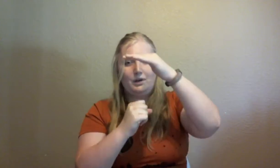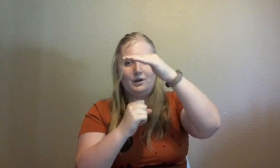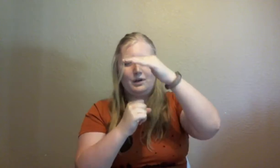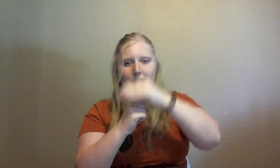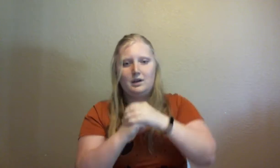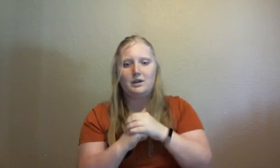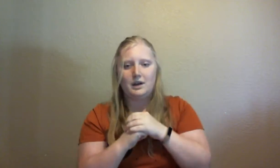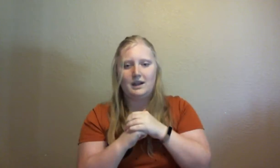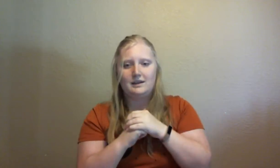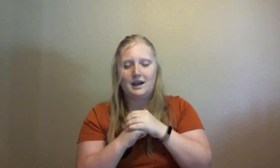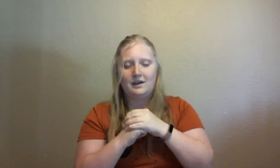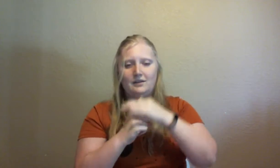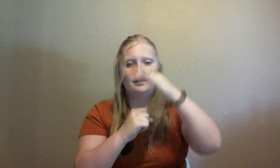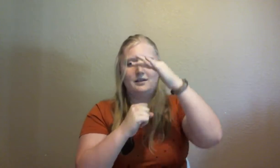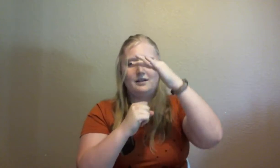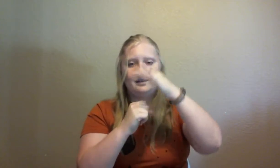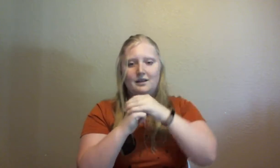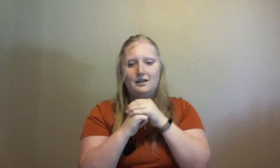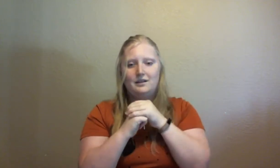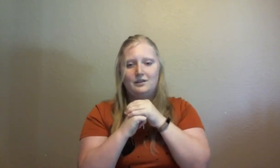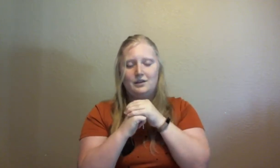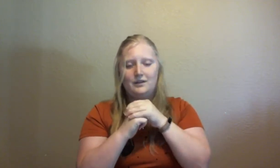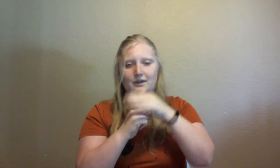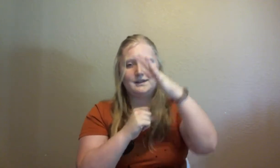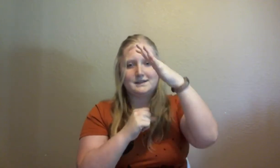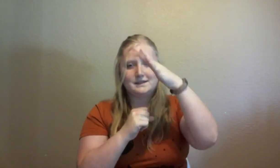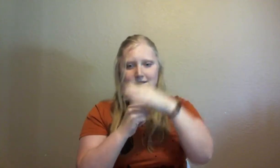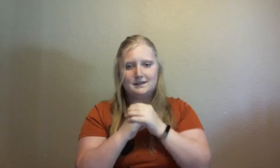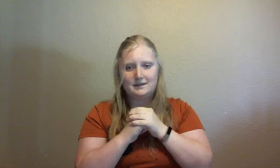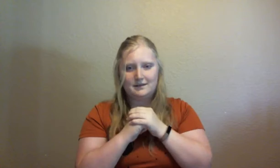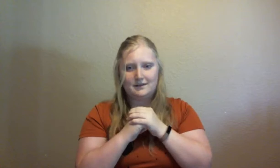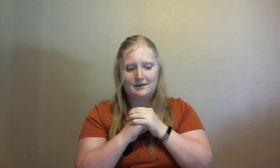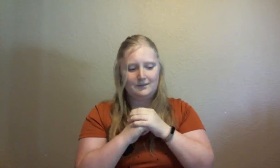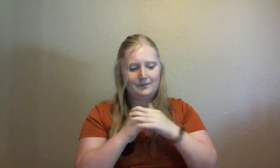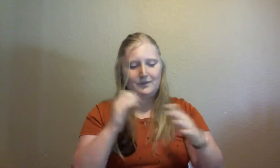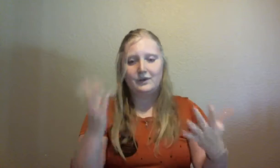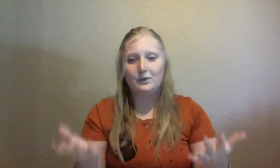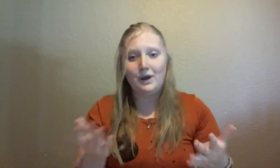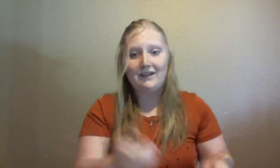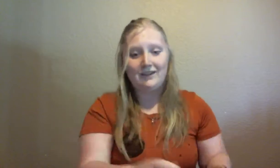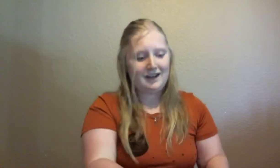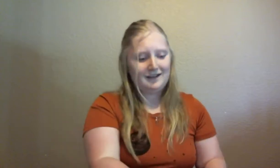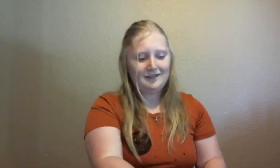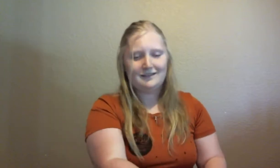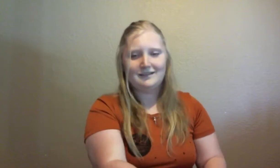pull your hand down to your fist. So gravity.